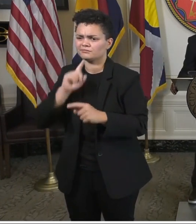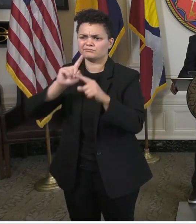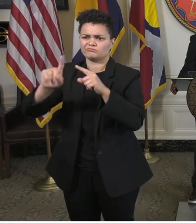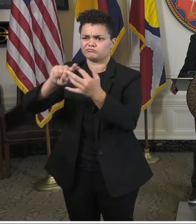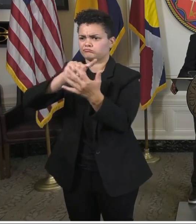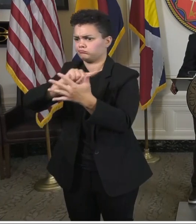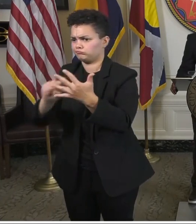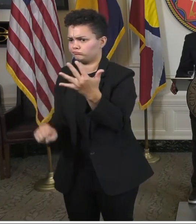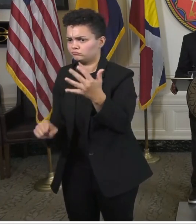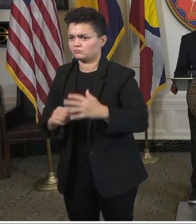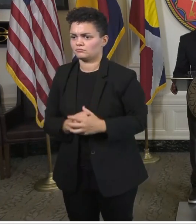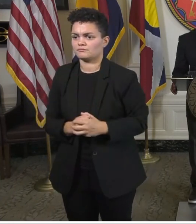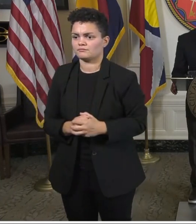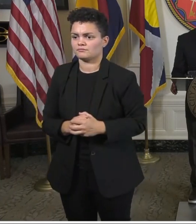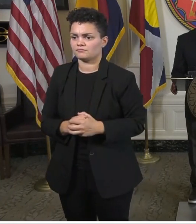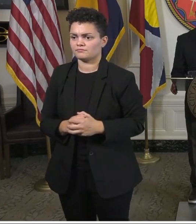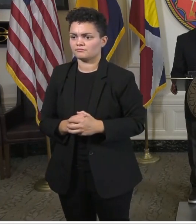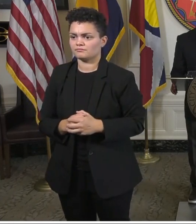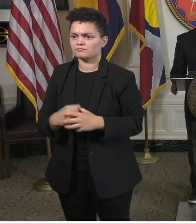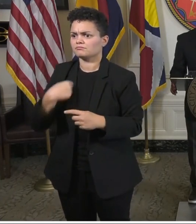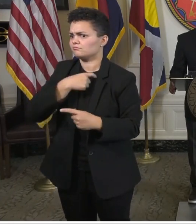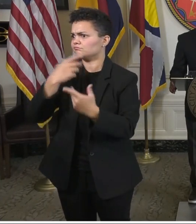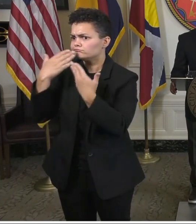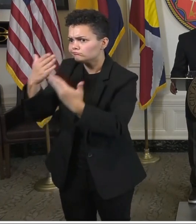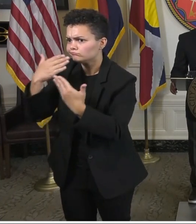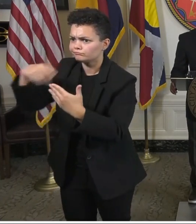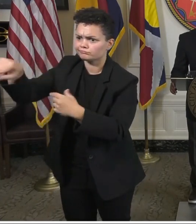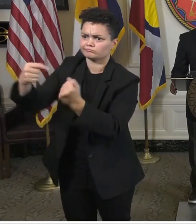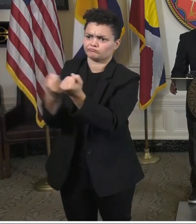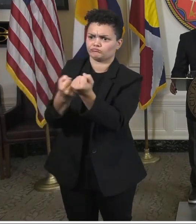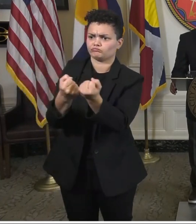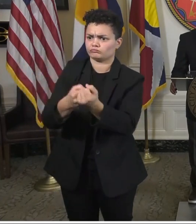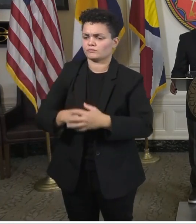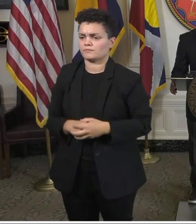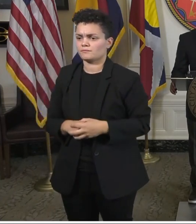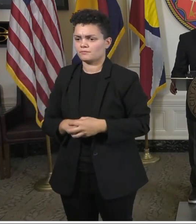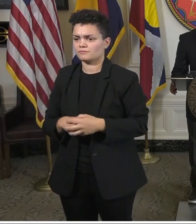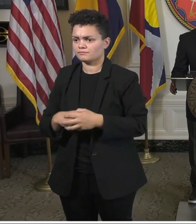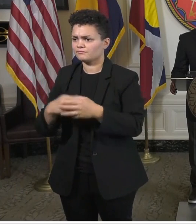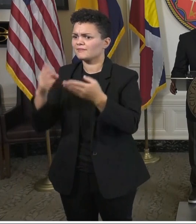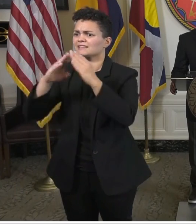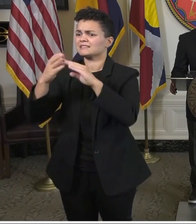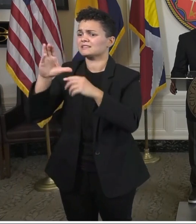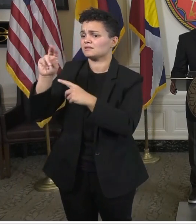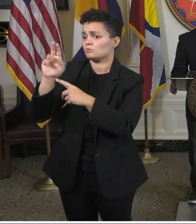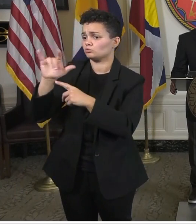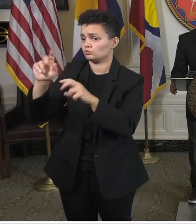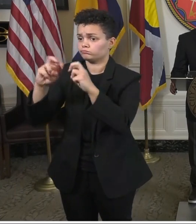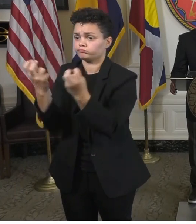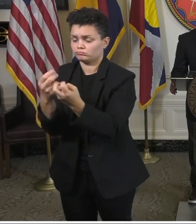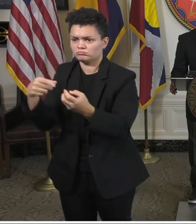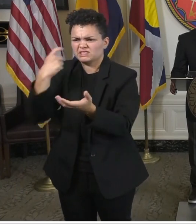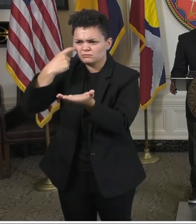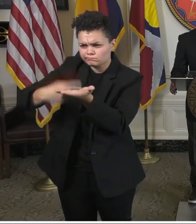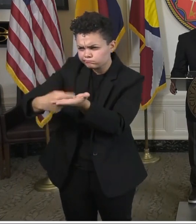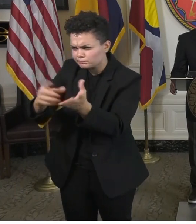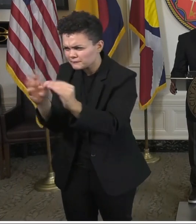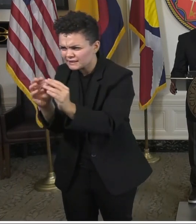city and county of Denver safely past COVID-19. This recovery action plan is online right now at